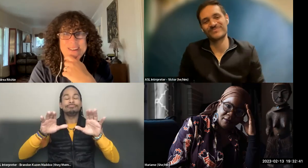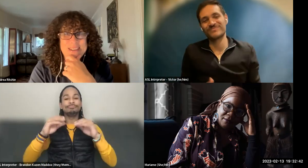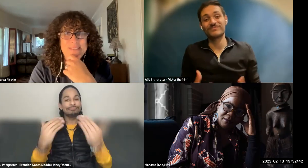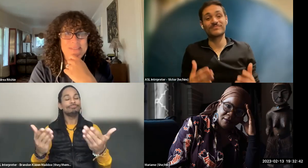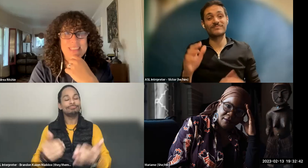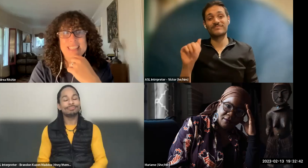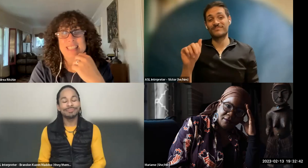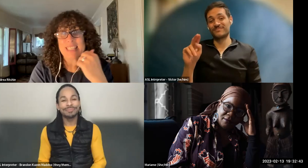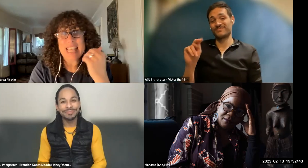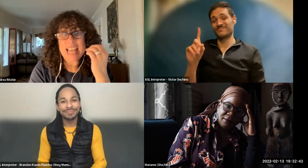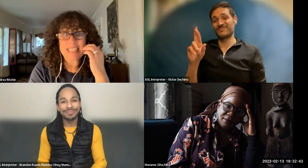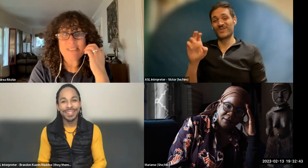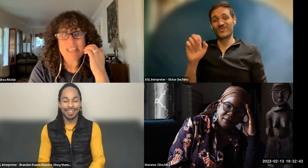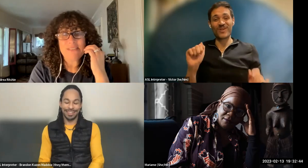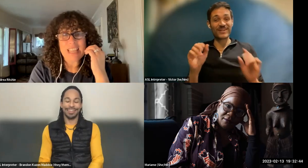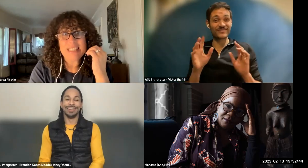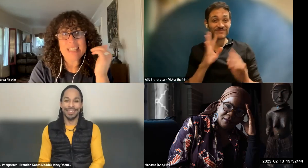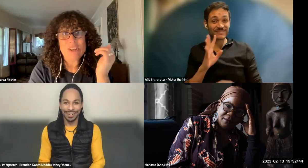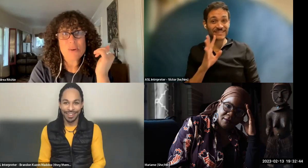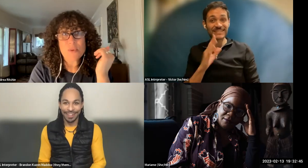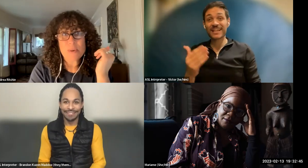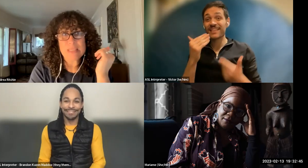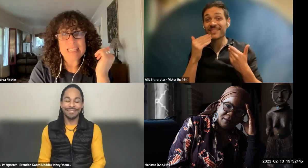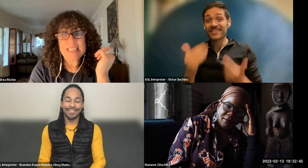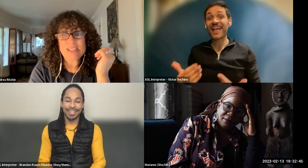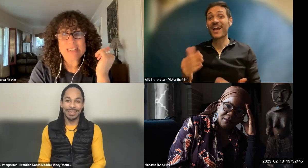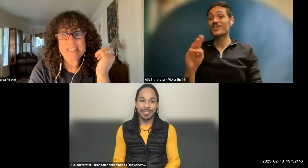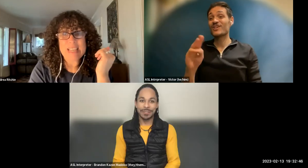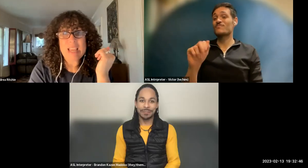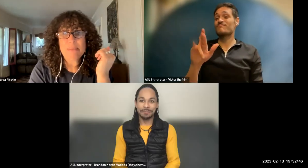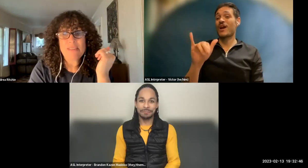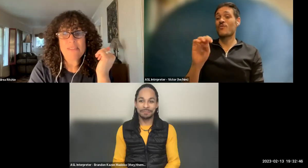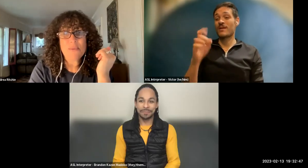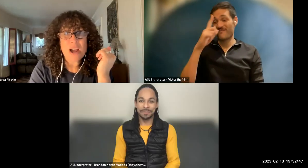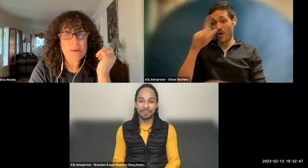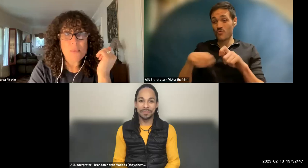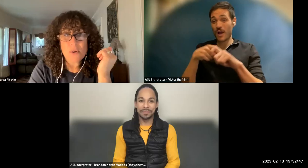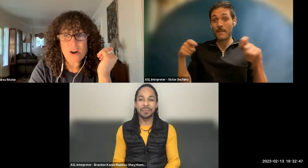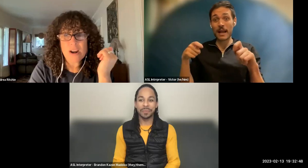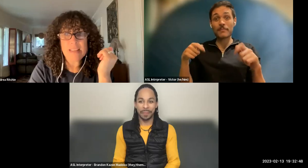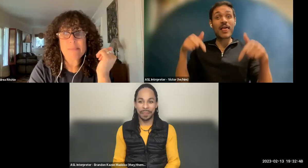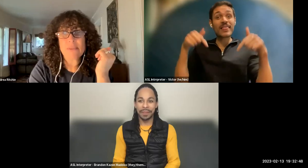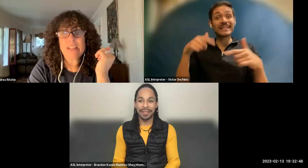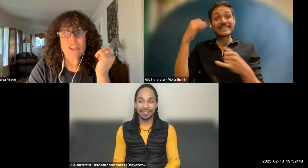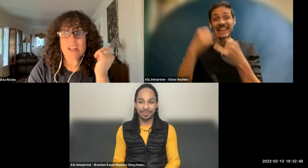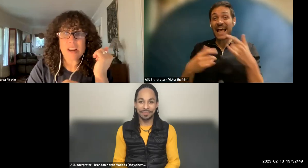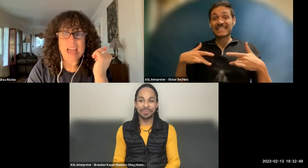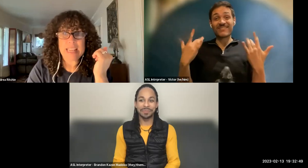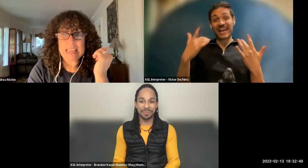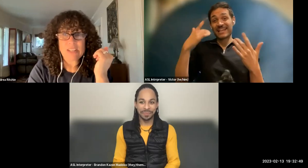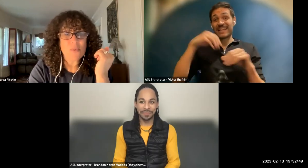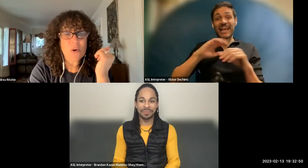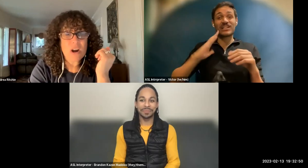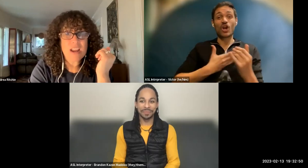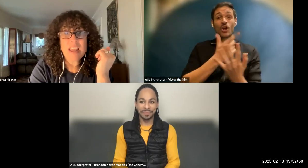us out. If this is the last of the events in the No More Police series, but if you want more inspiration on how